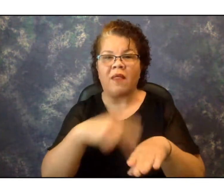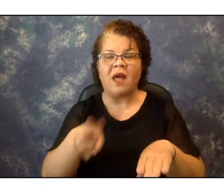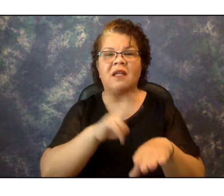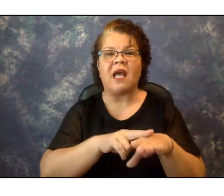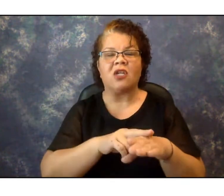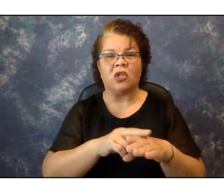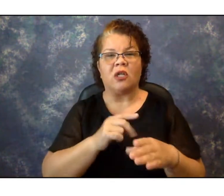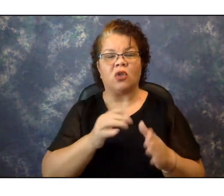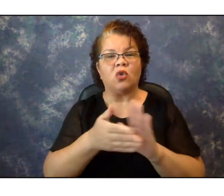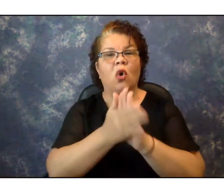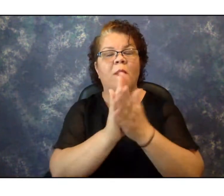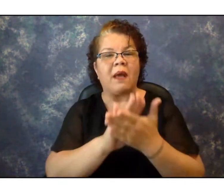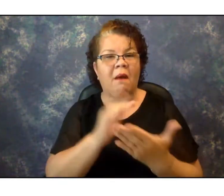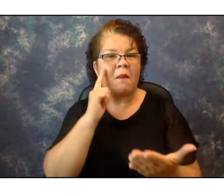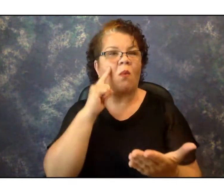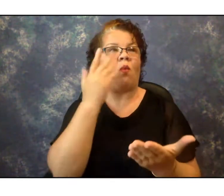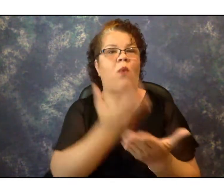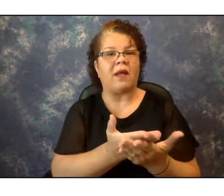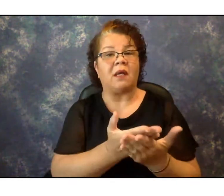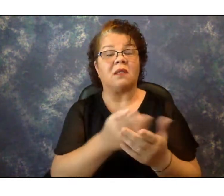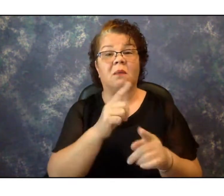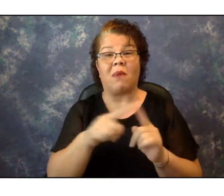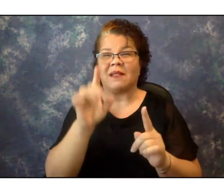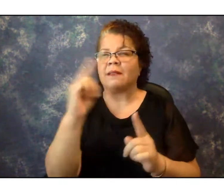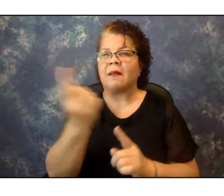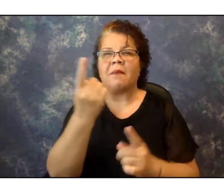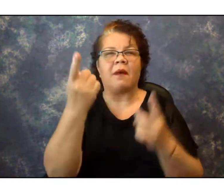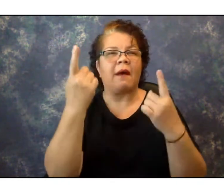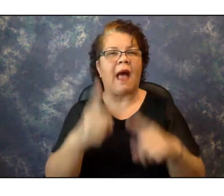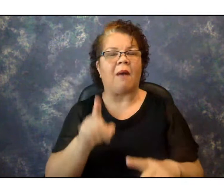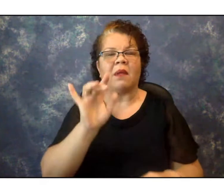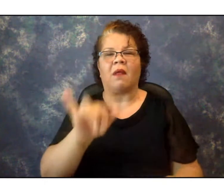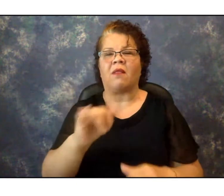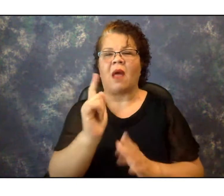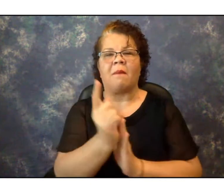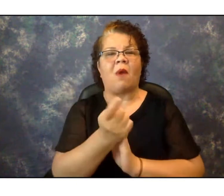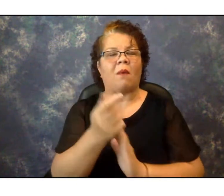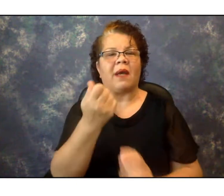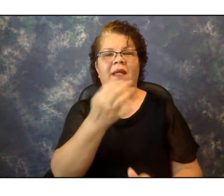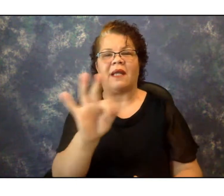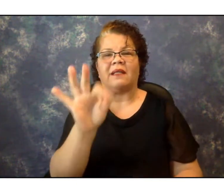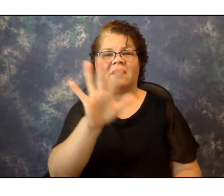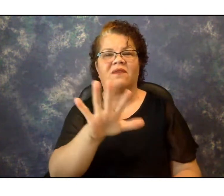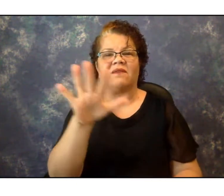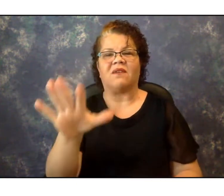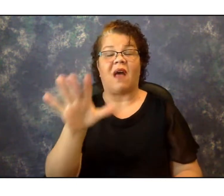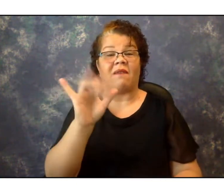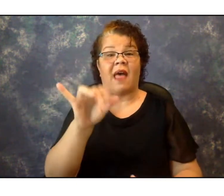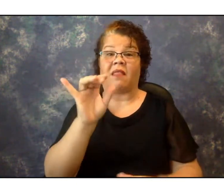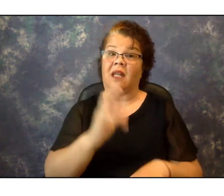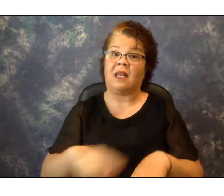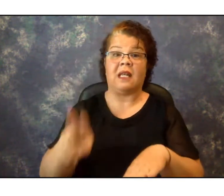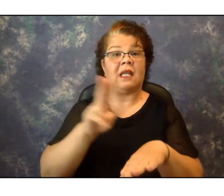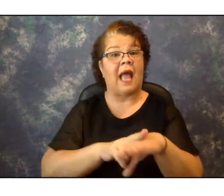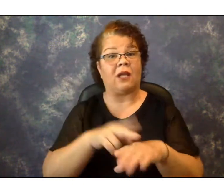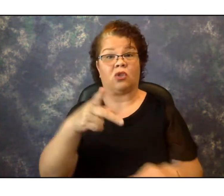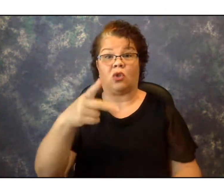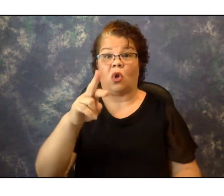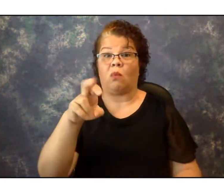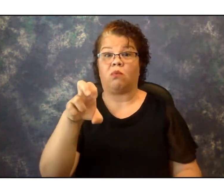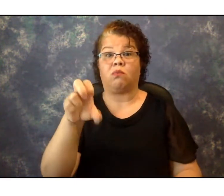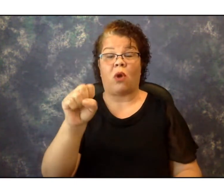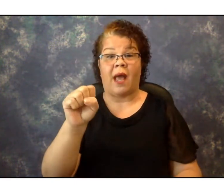in 55, right? That the national press picked up that story. And so when I think about the gender